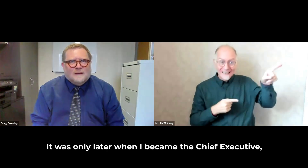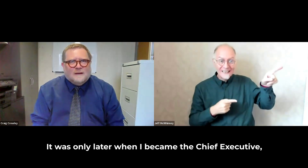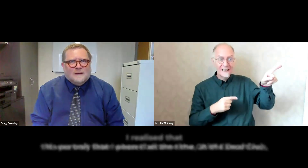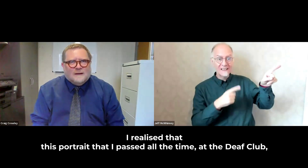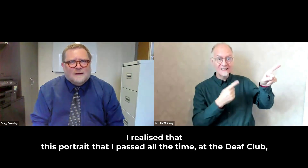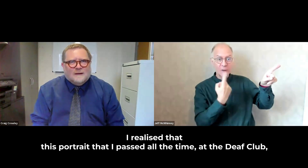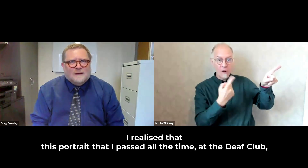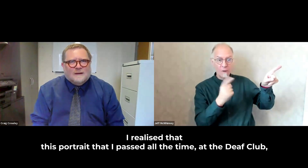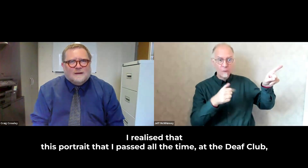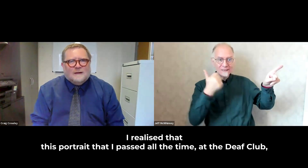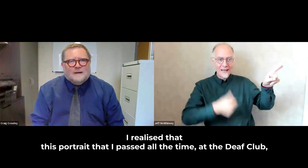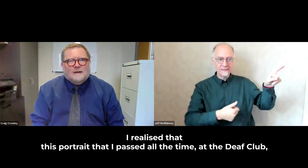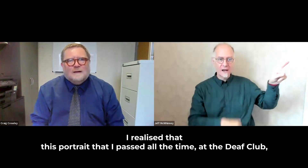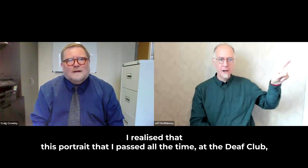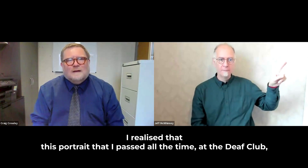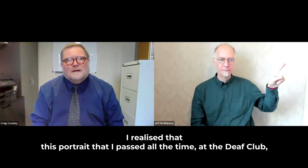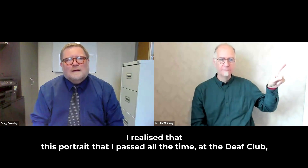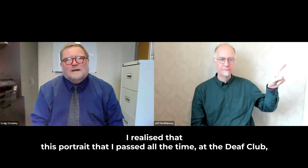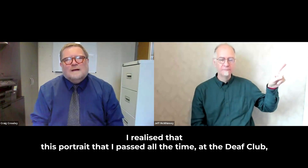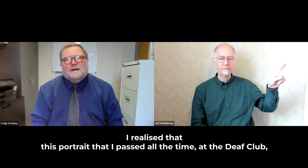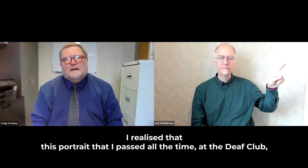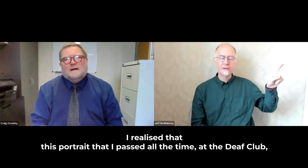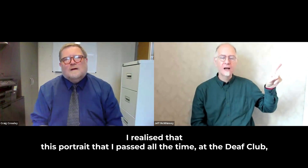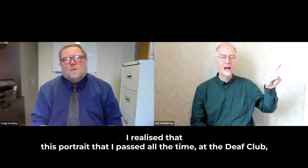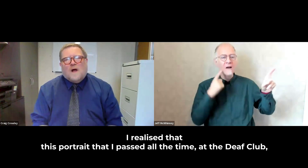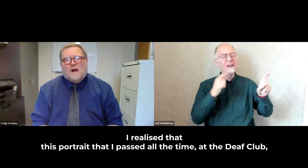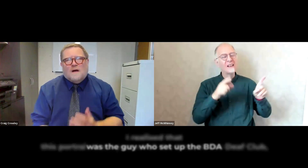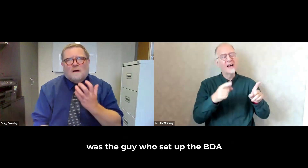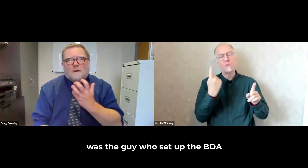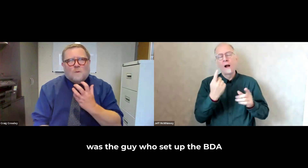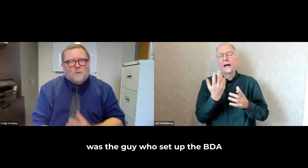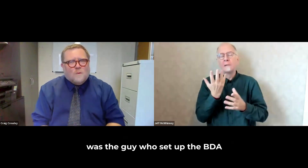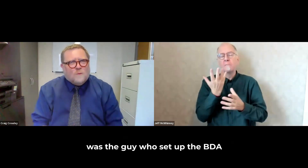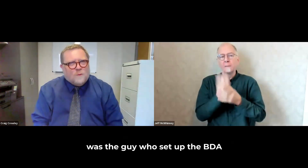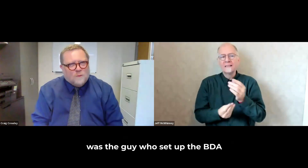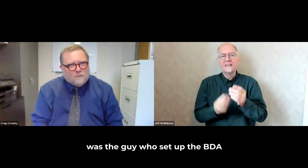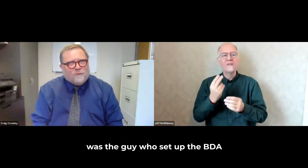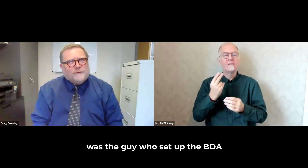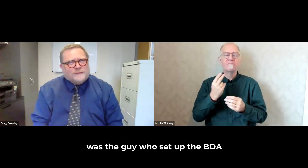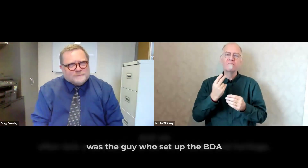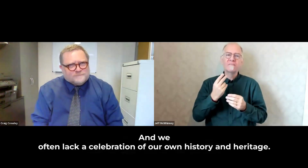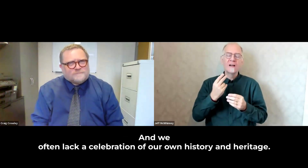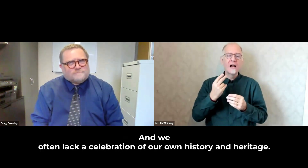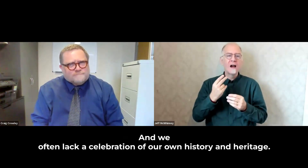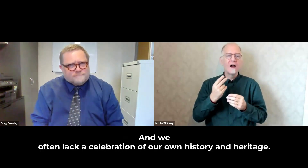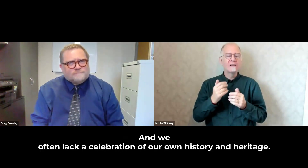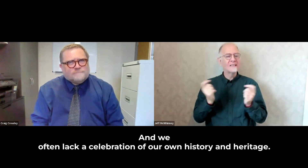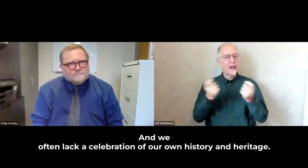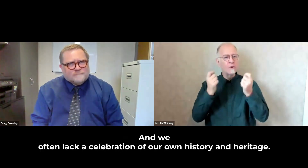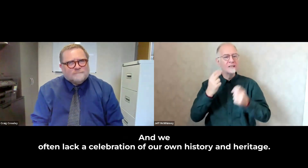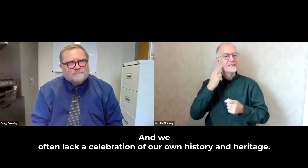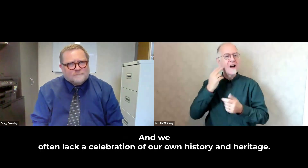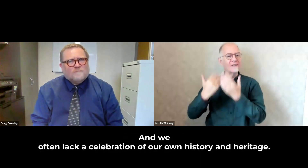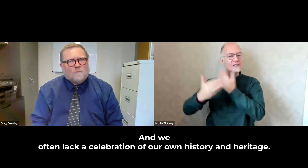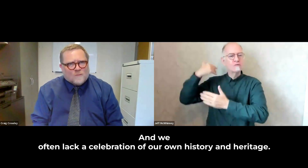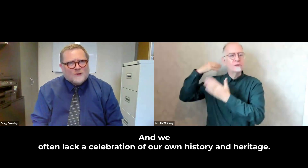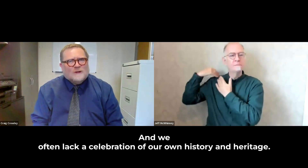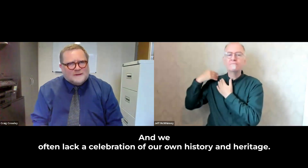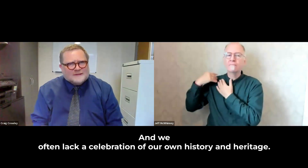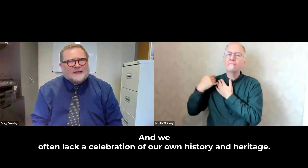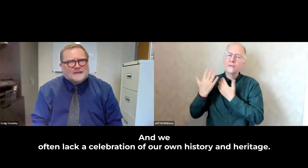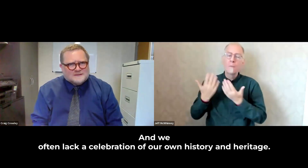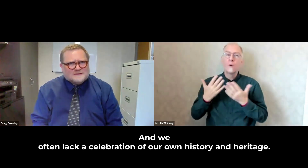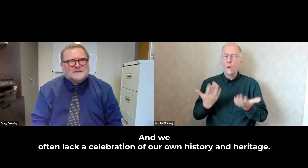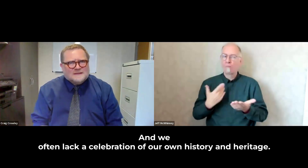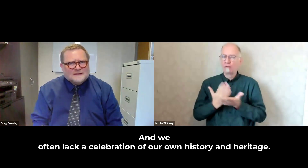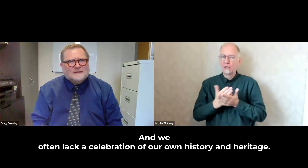chief executive, I realized that this portrait that I passed all the time, the Deaf Club, was the guy who set up the BDA. And we often lack